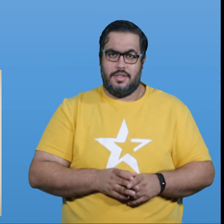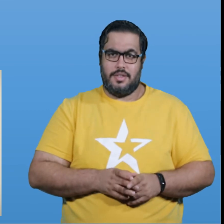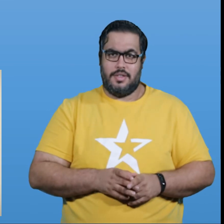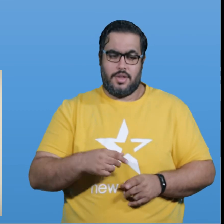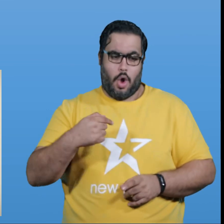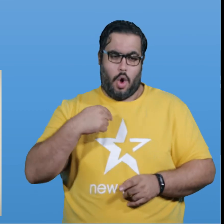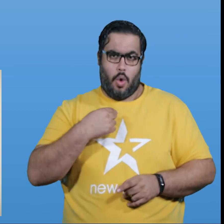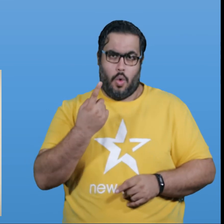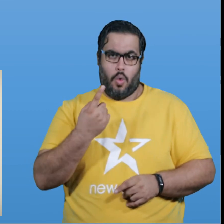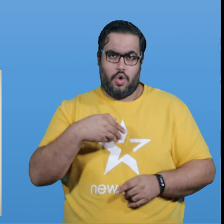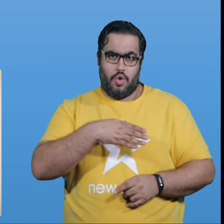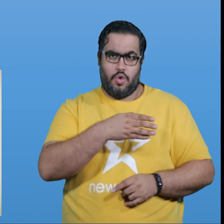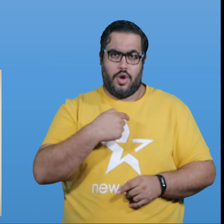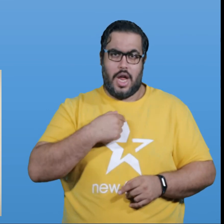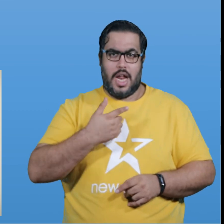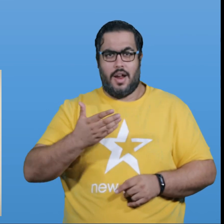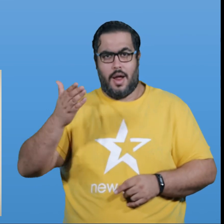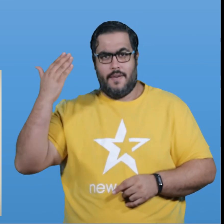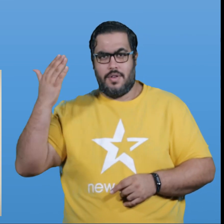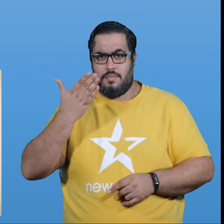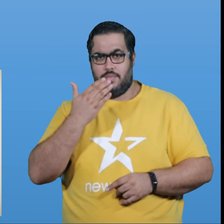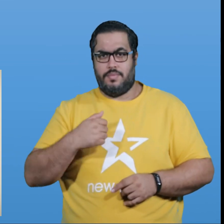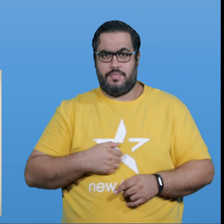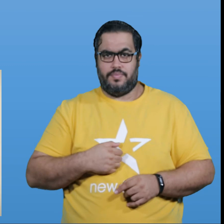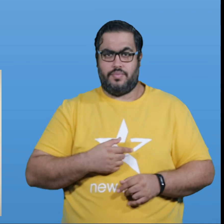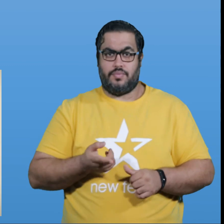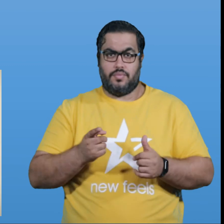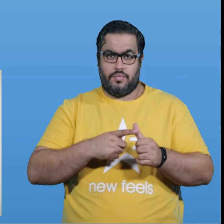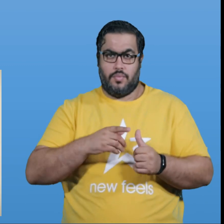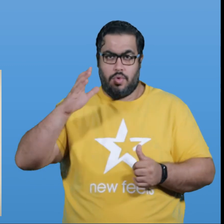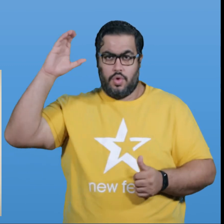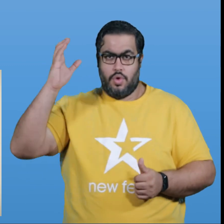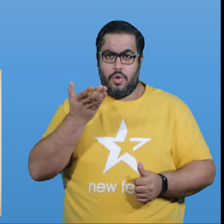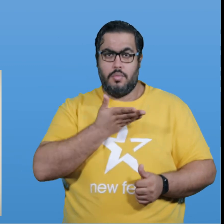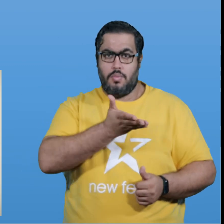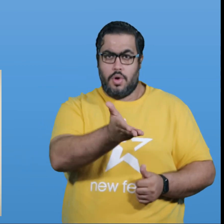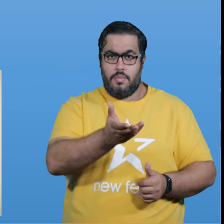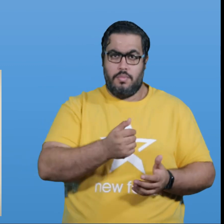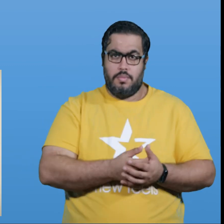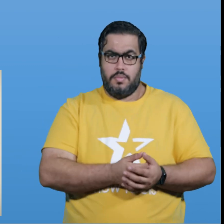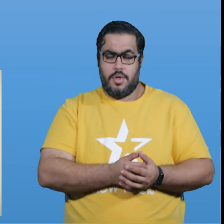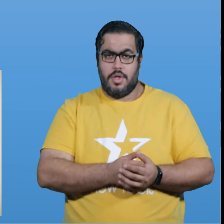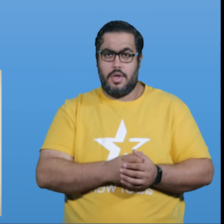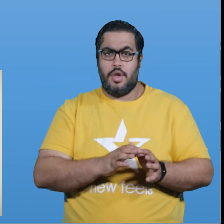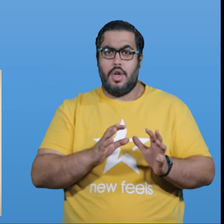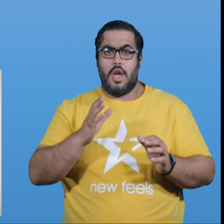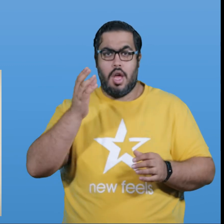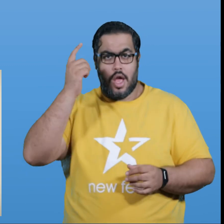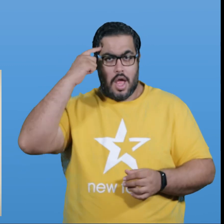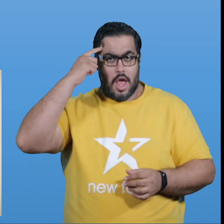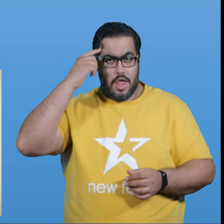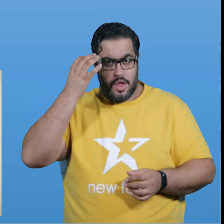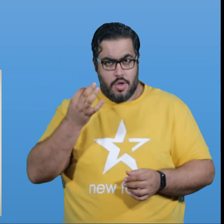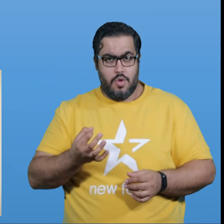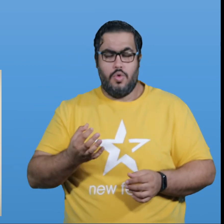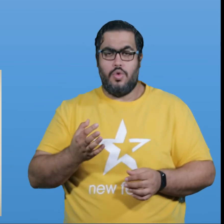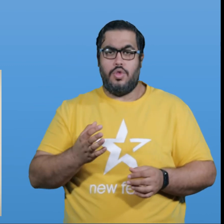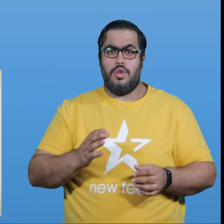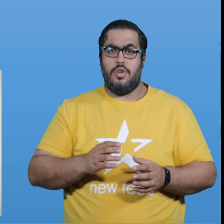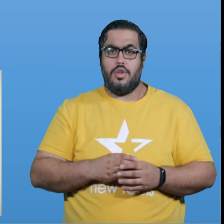We have interfaith, inspirational, cursive, and diverse.